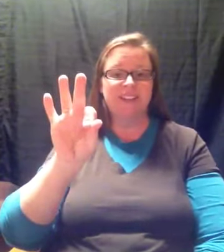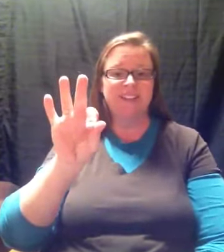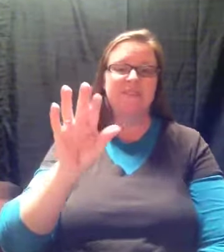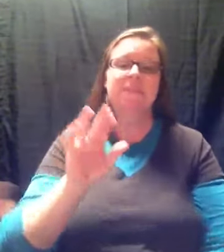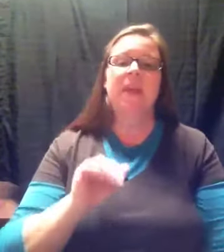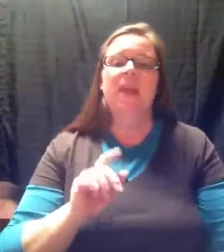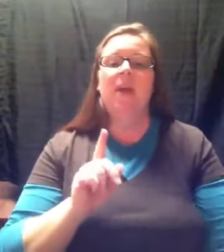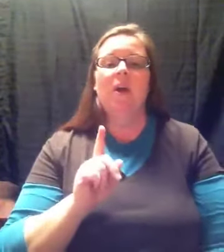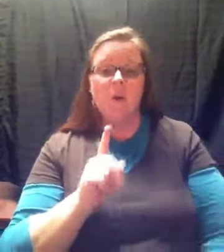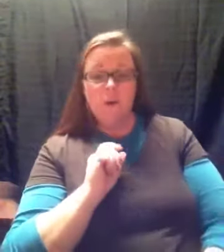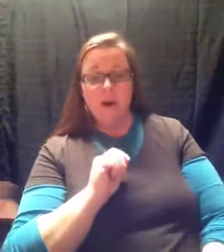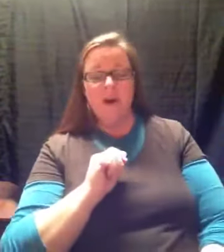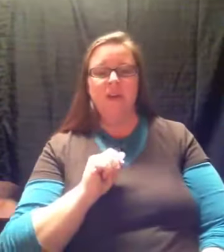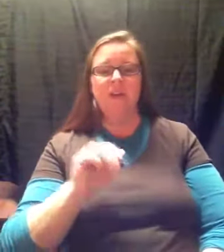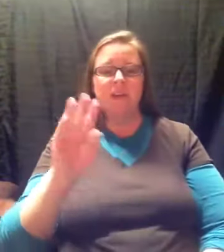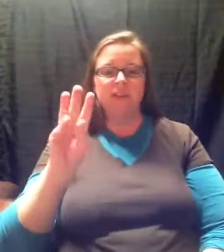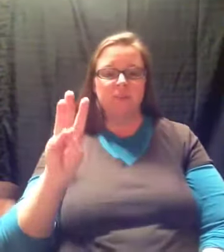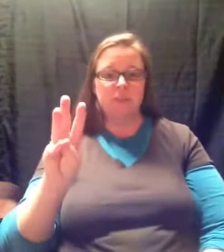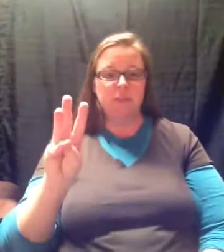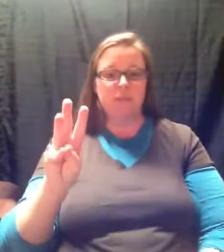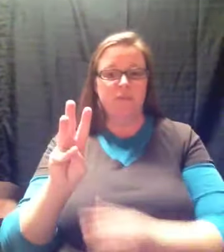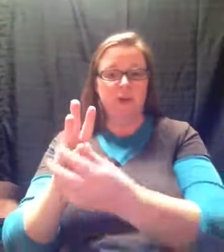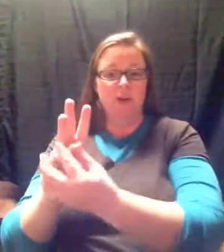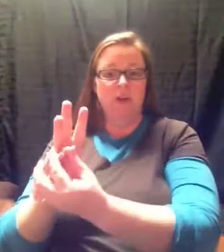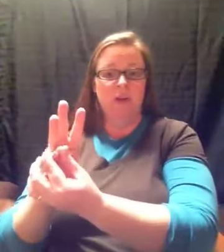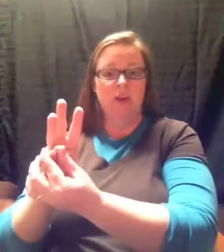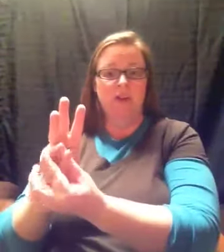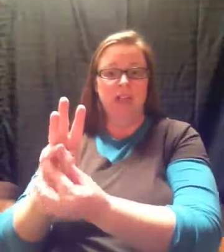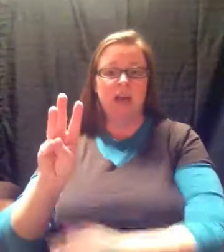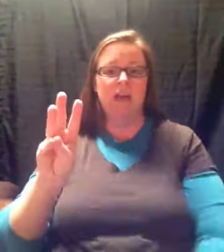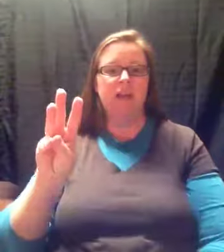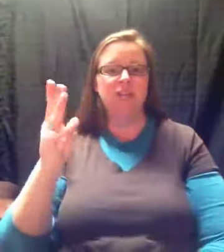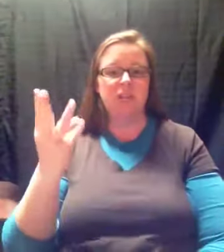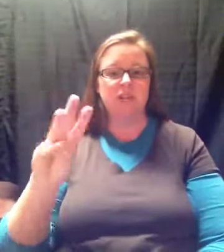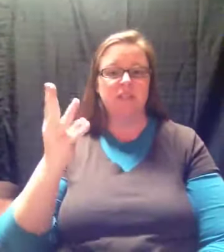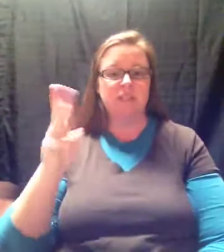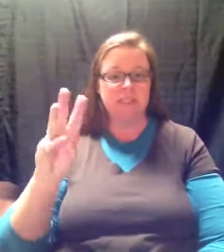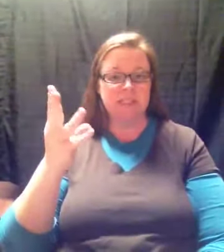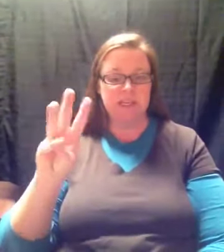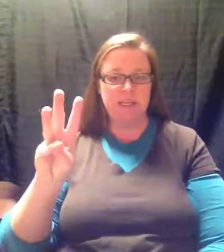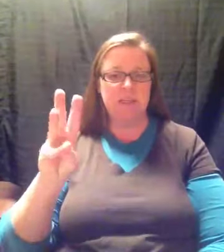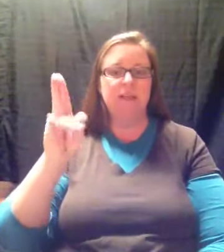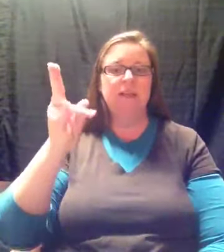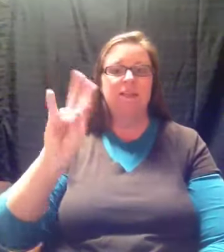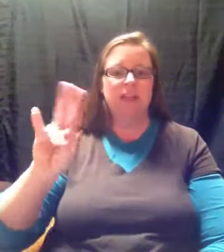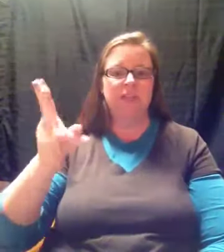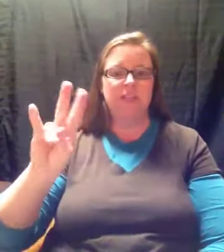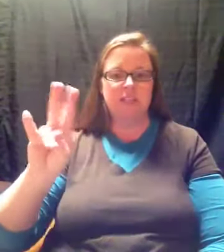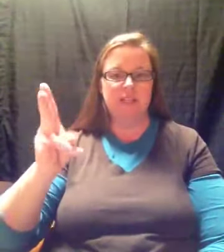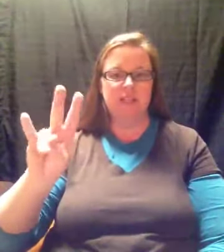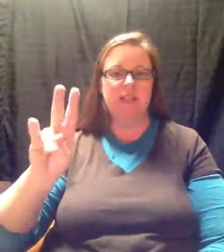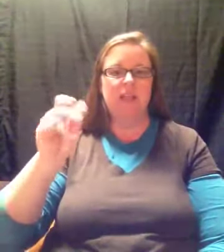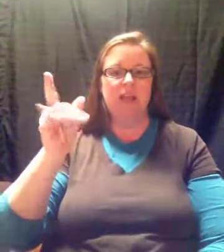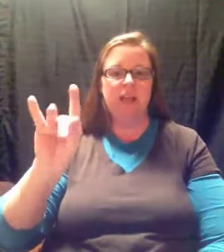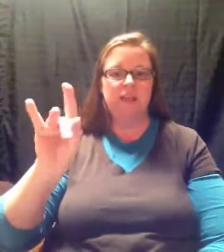19. Or you can just put your finger on the side and shake it. 16, 17,